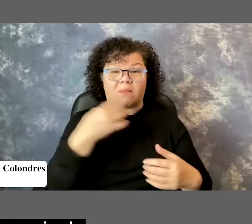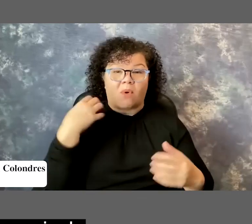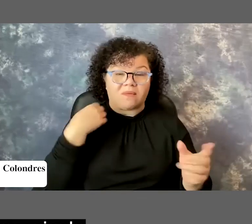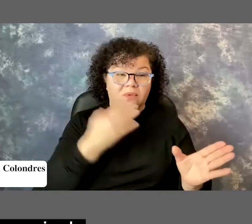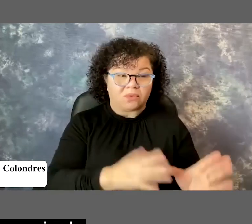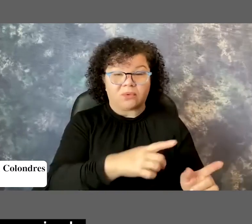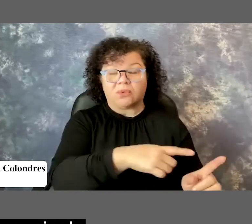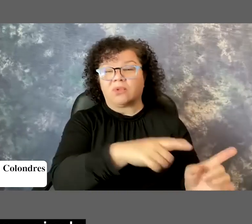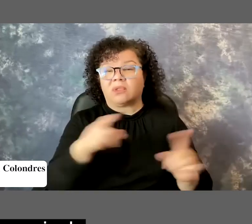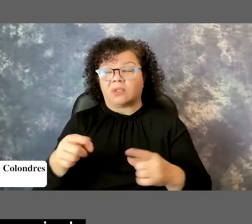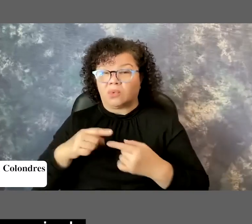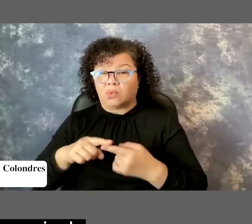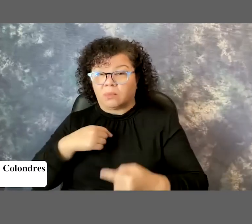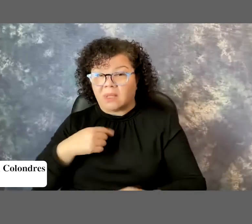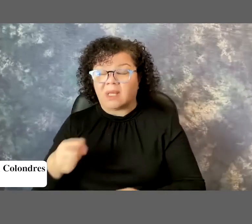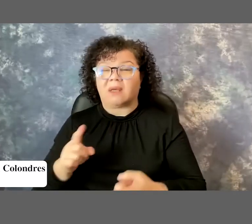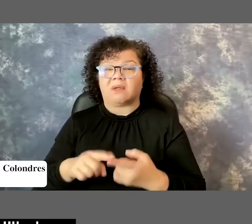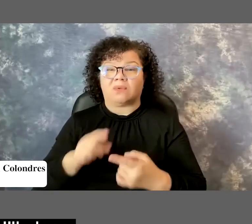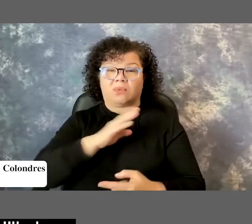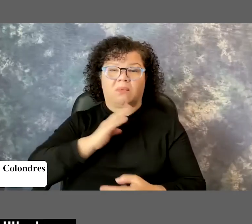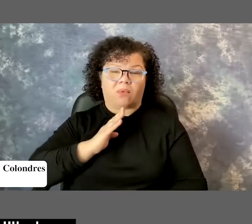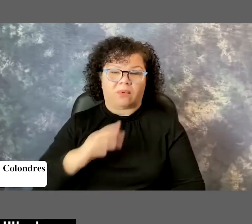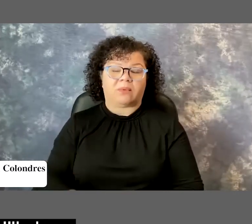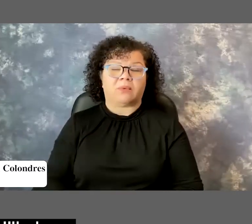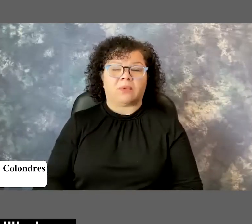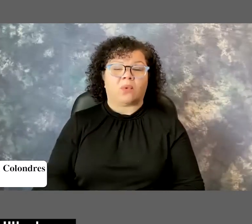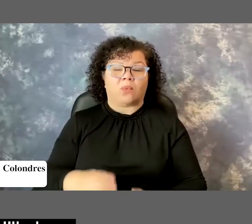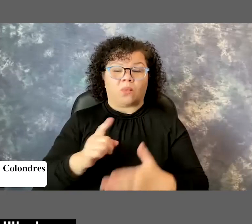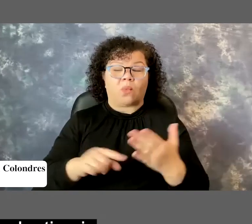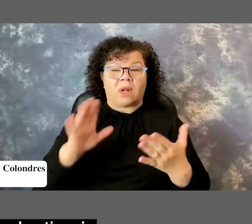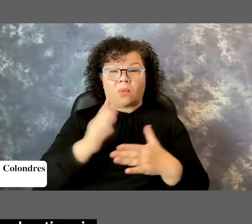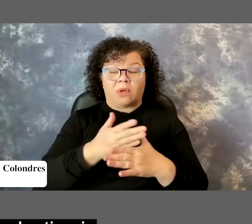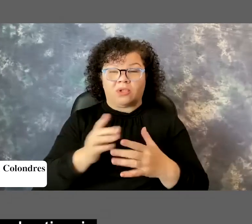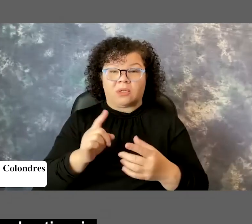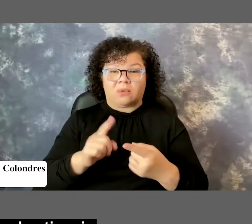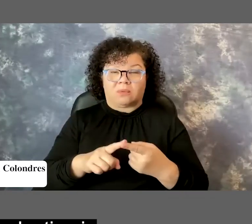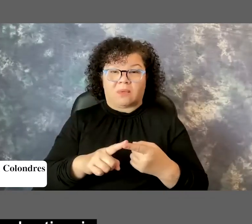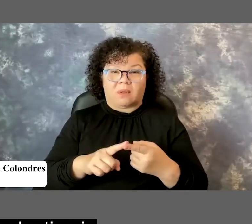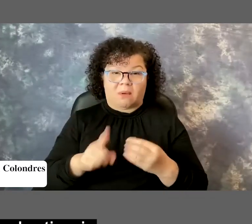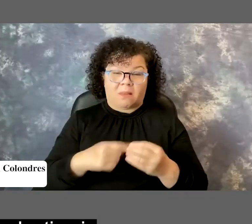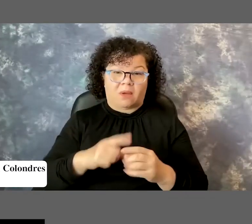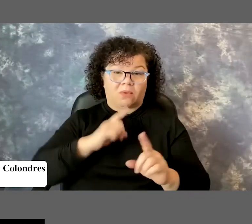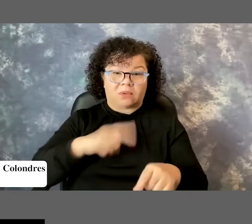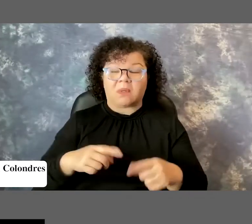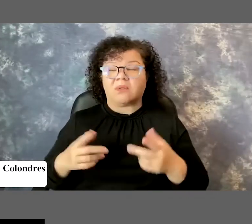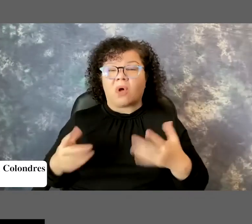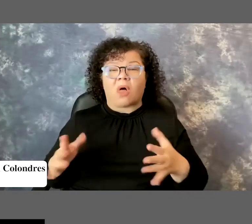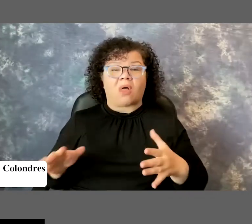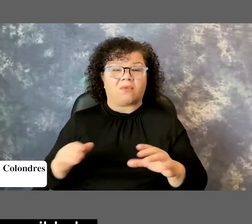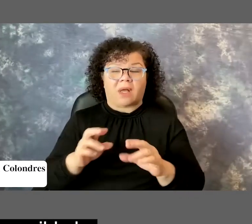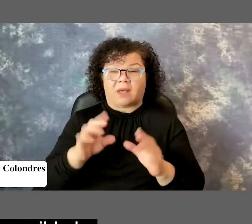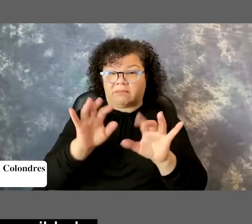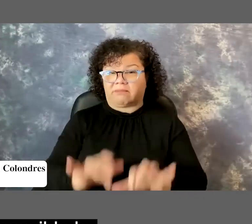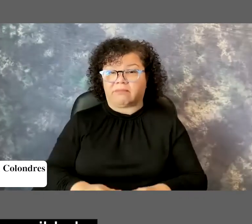every single day. So much of what I'll share about our response to the evaluation is already underway. And that was